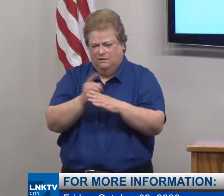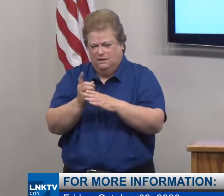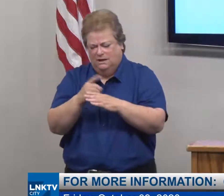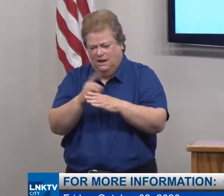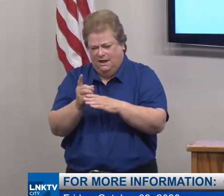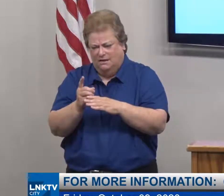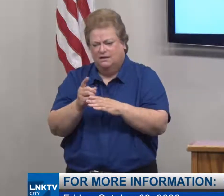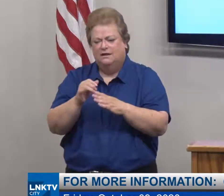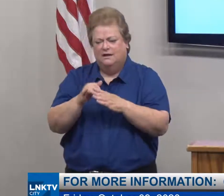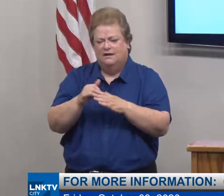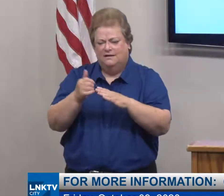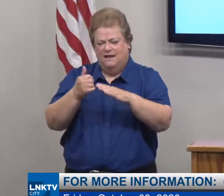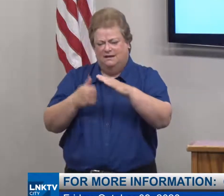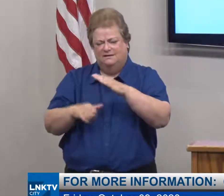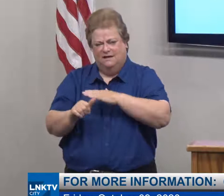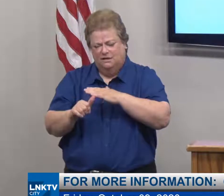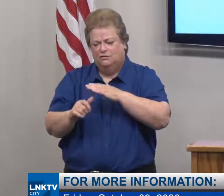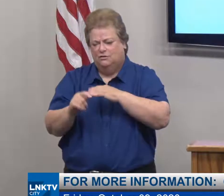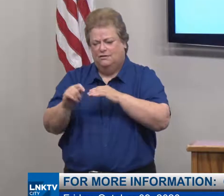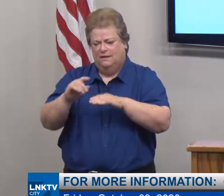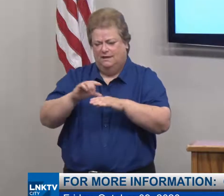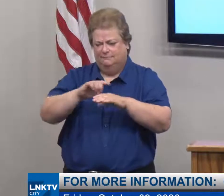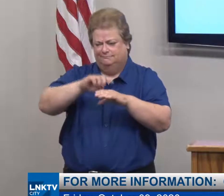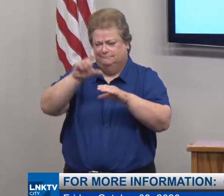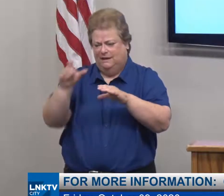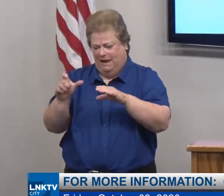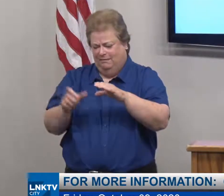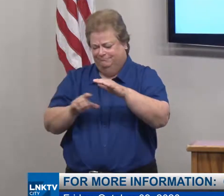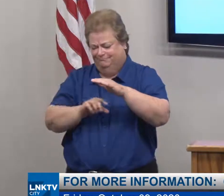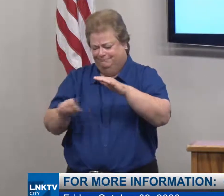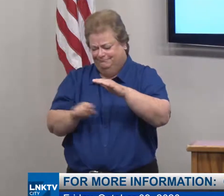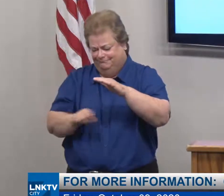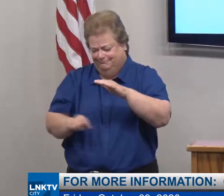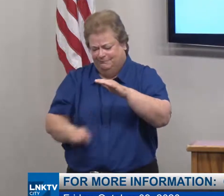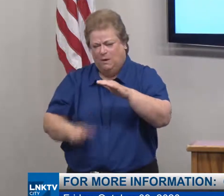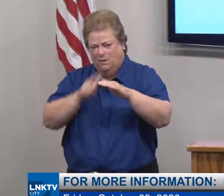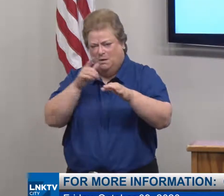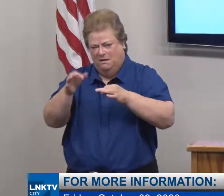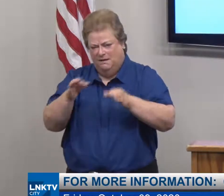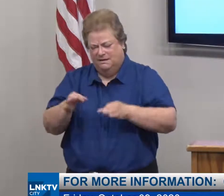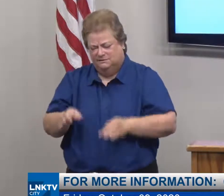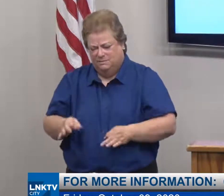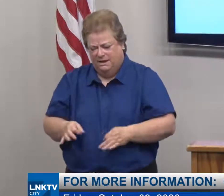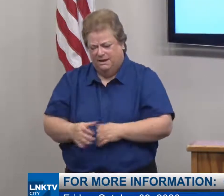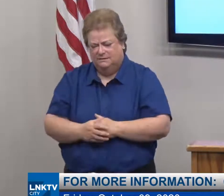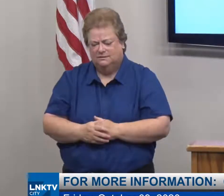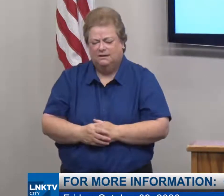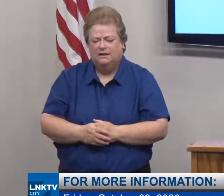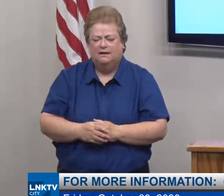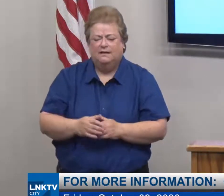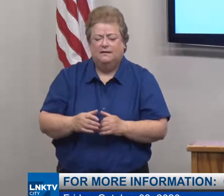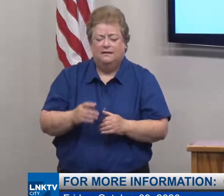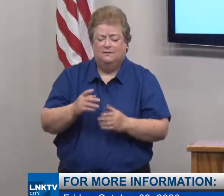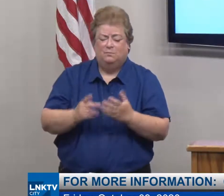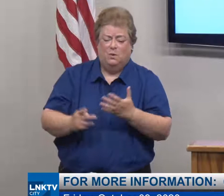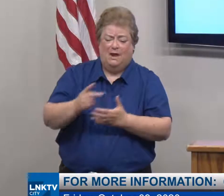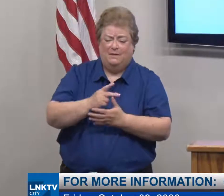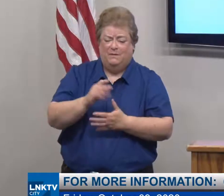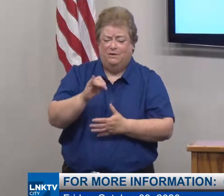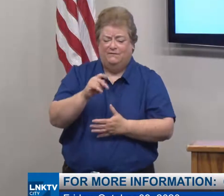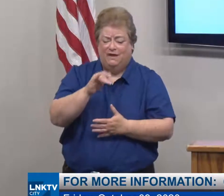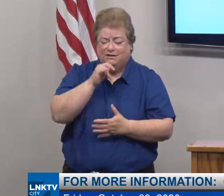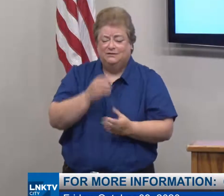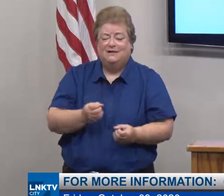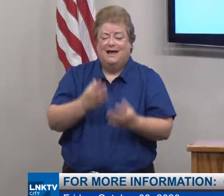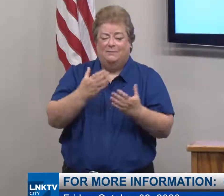just underneath the dial on the website. One primary factor is the number of new cases. This week, so